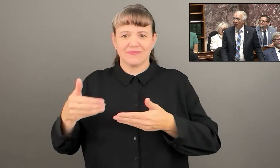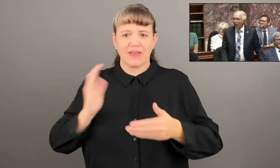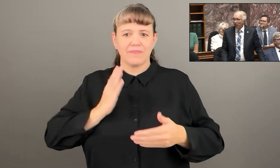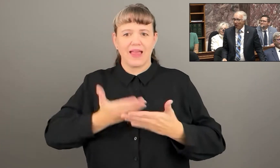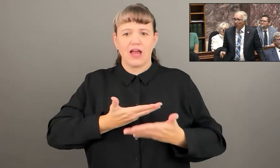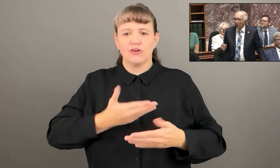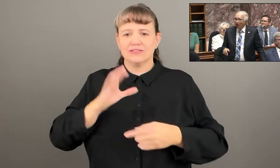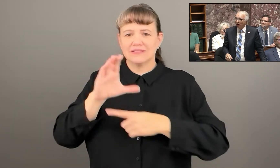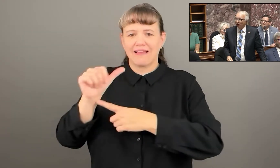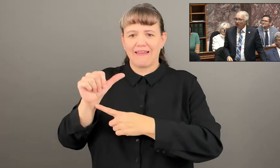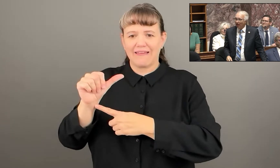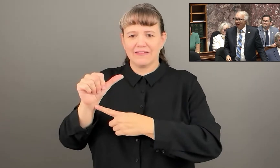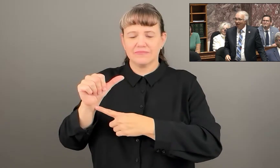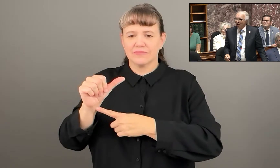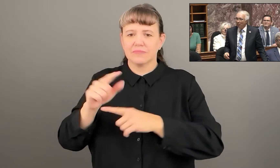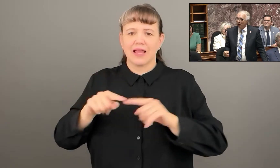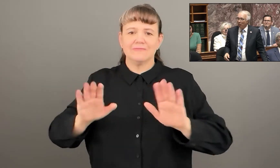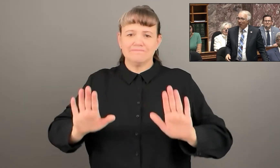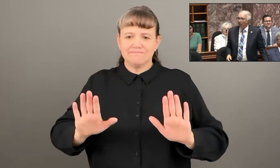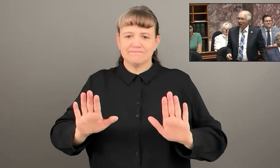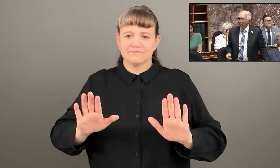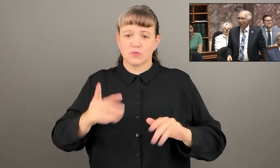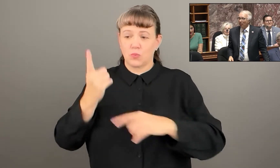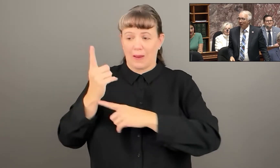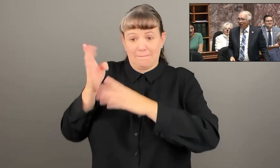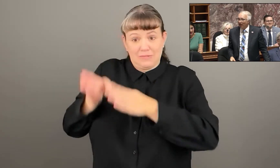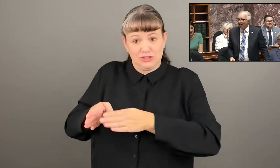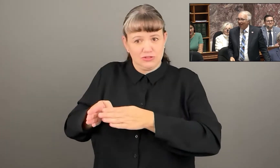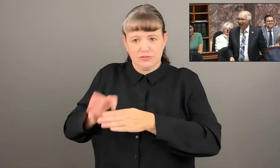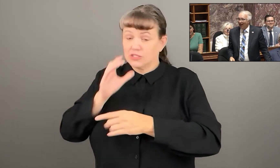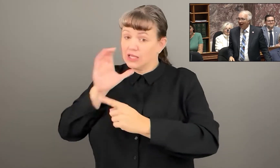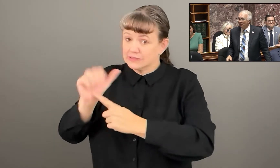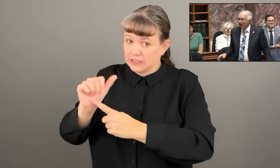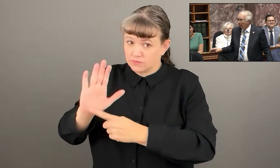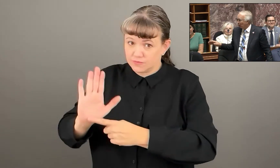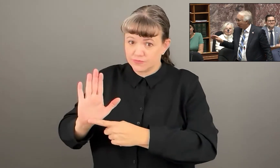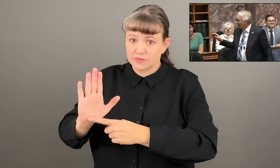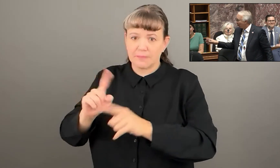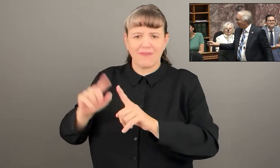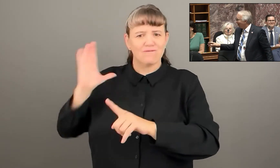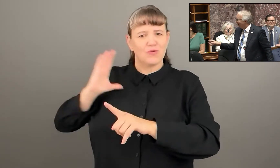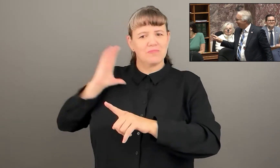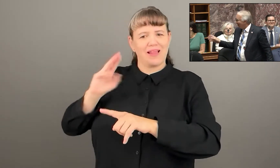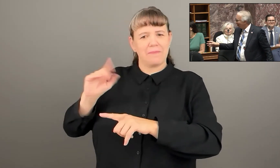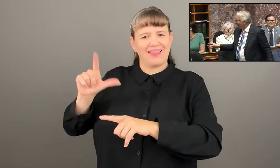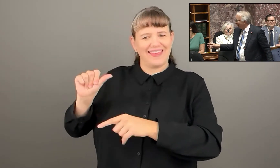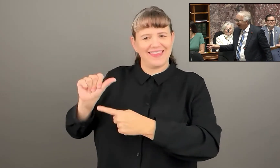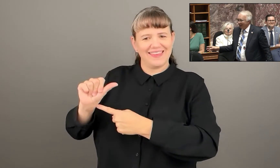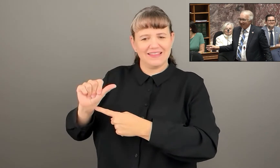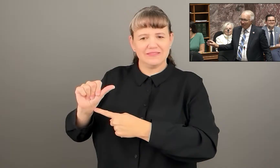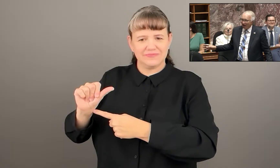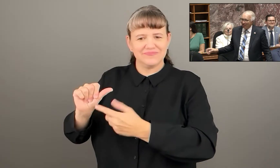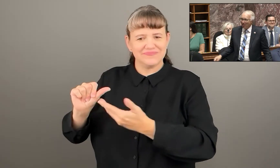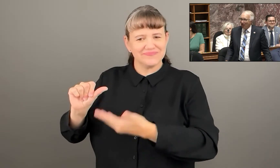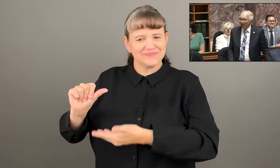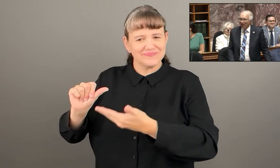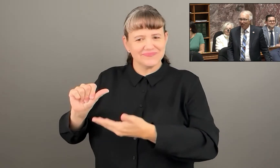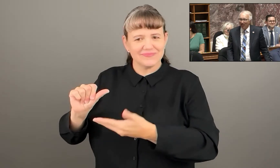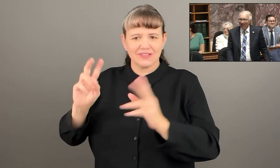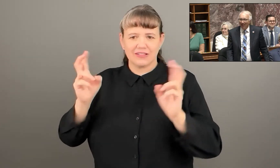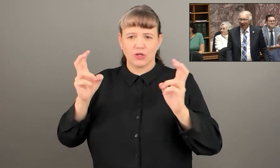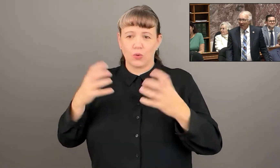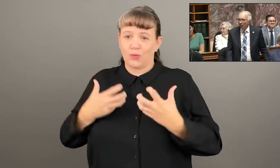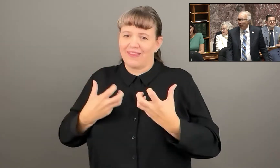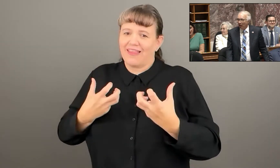there is an individual here who is not a CA, but who was a former MLA. He's a recovering MLA, a recovering